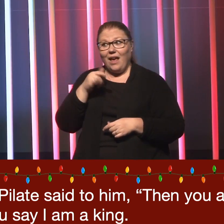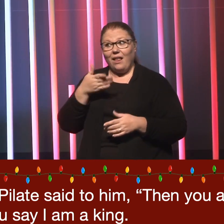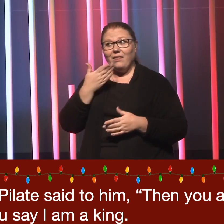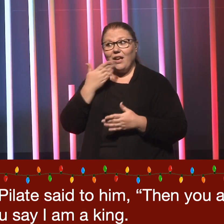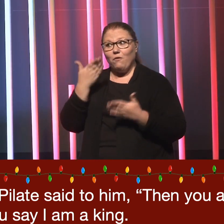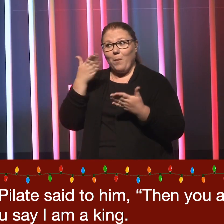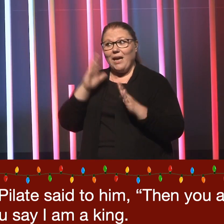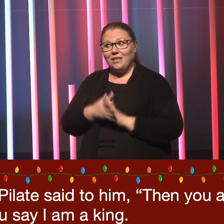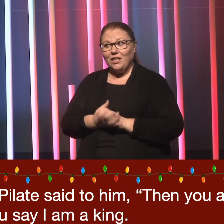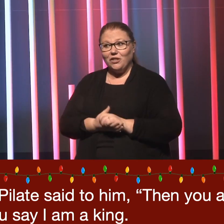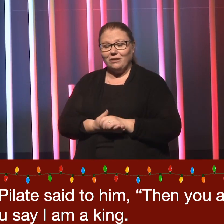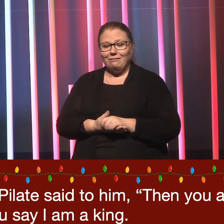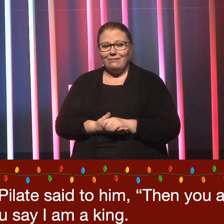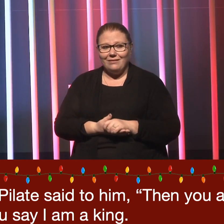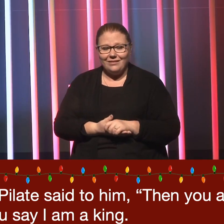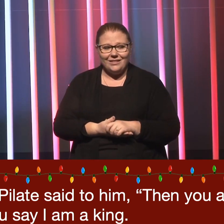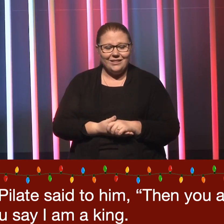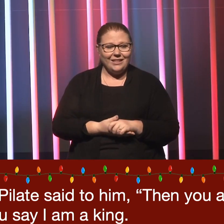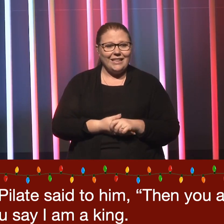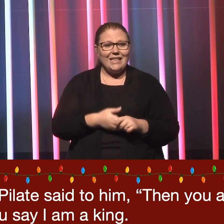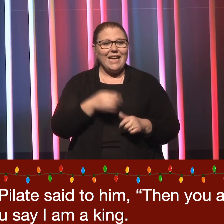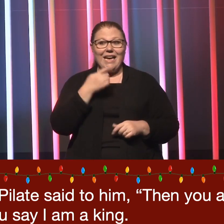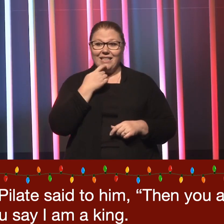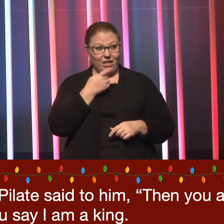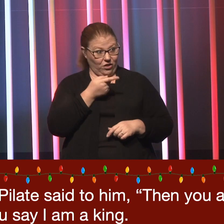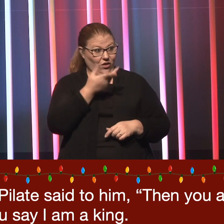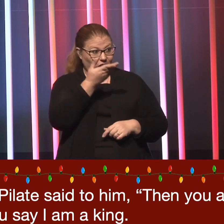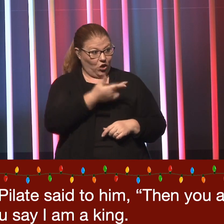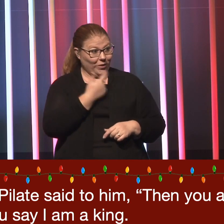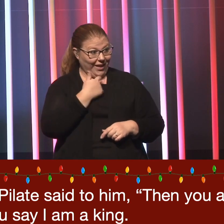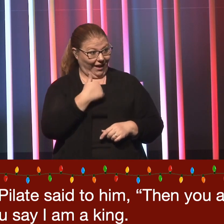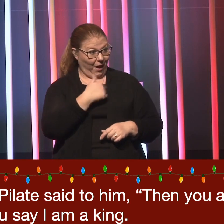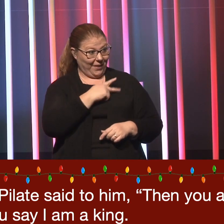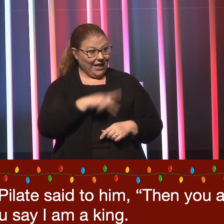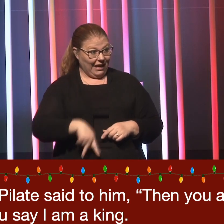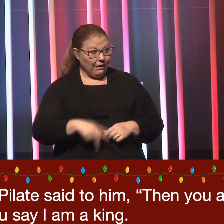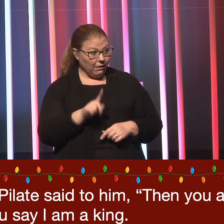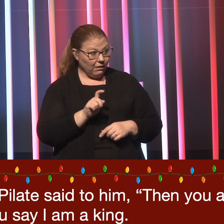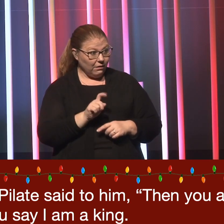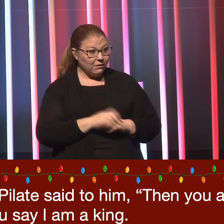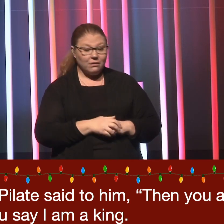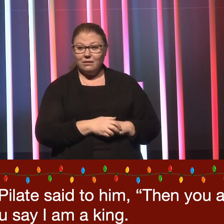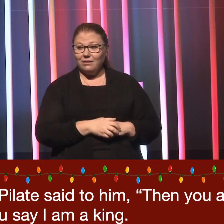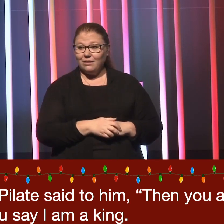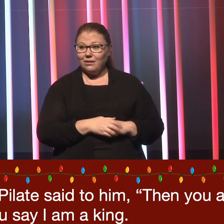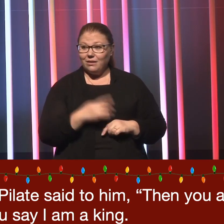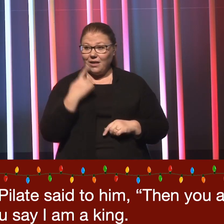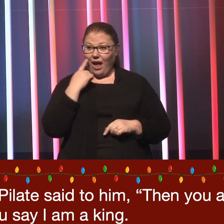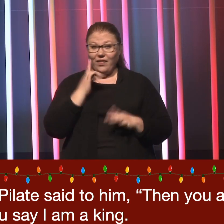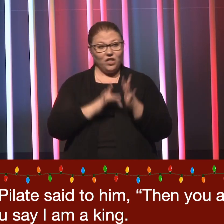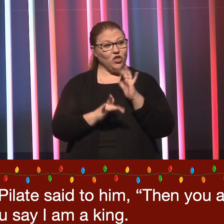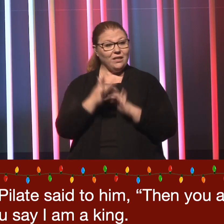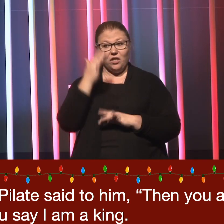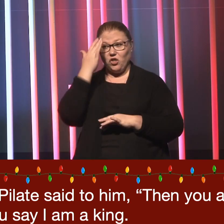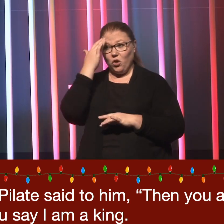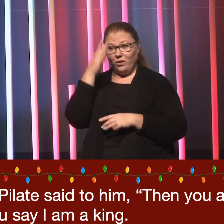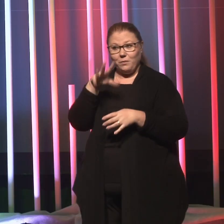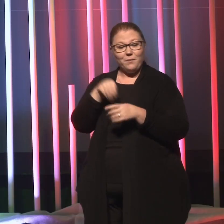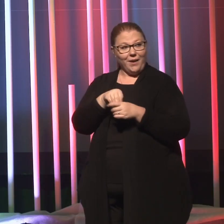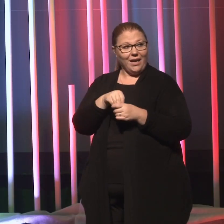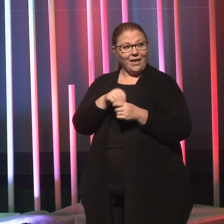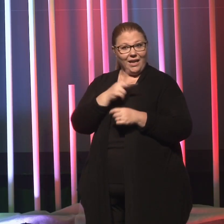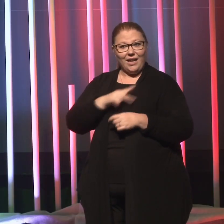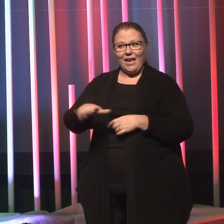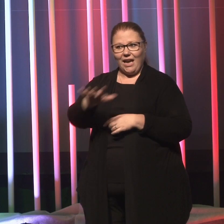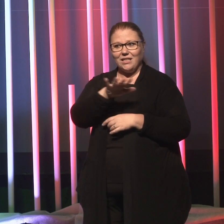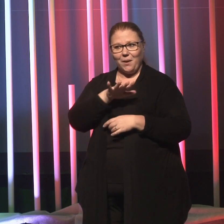attention, Pilate. He just says, you say I'm a king. I just think Jesus knew he was participating in a